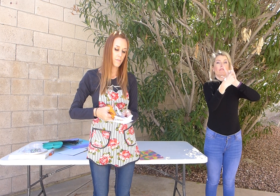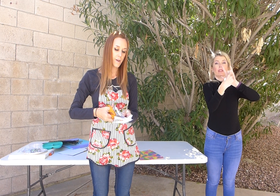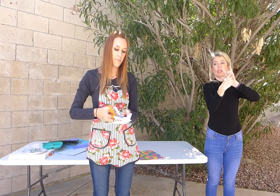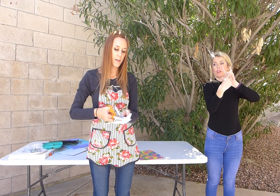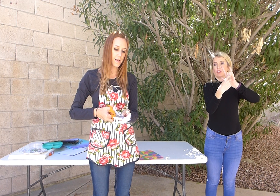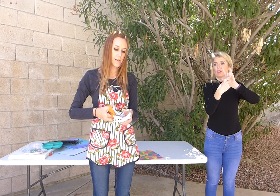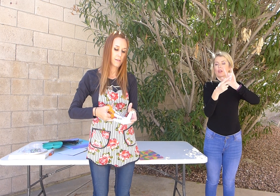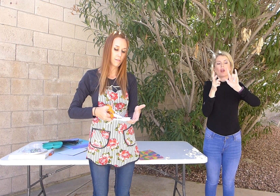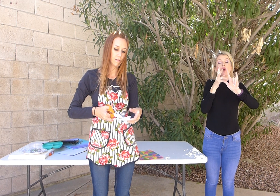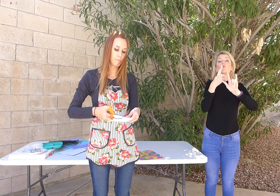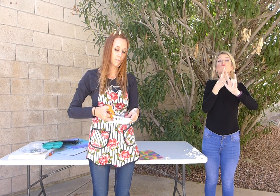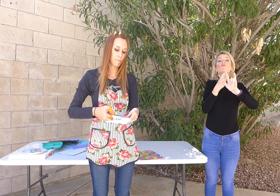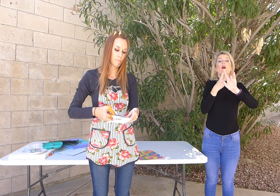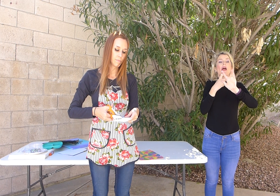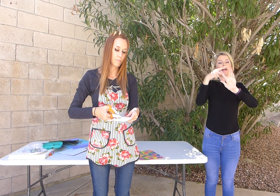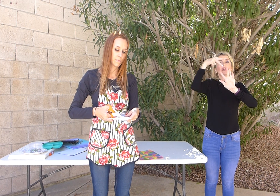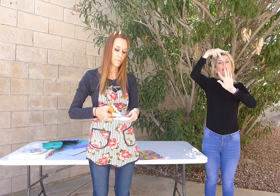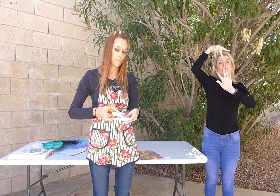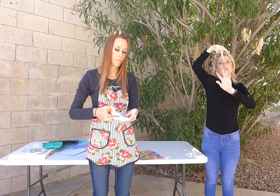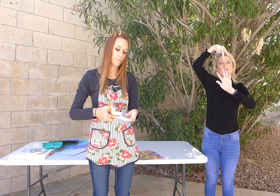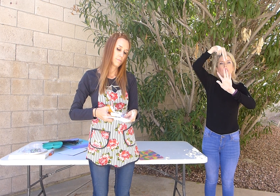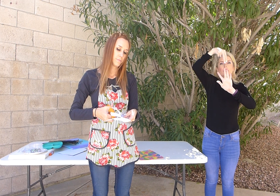Go down on the red line.